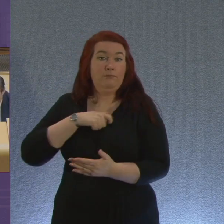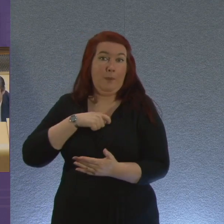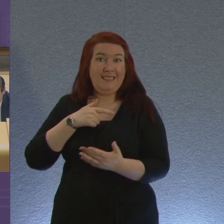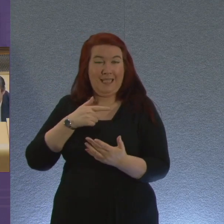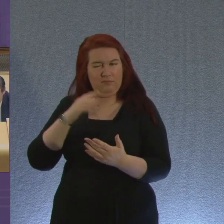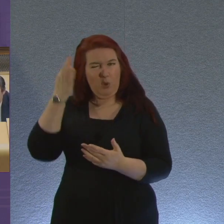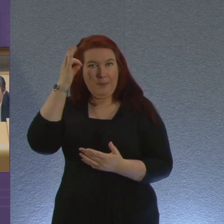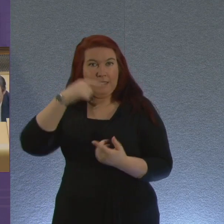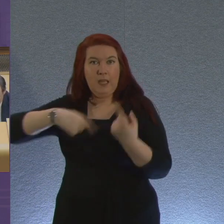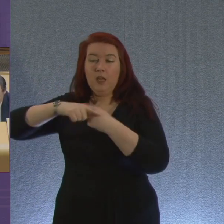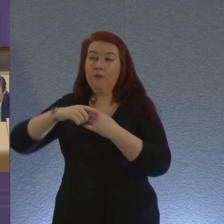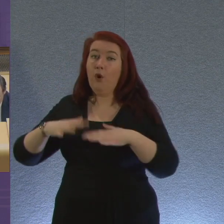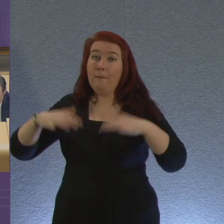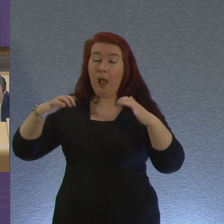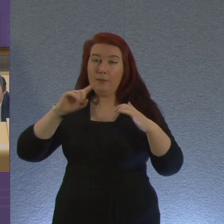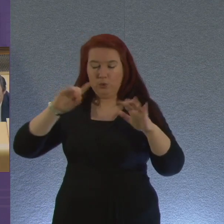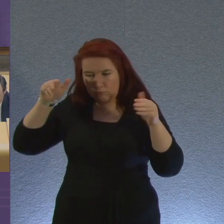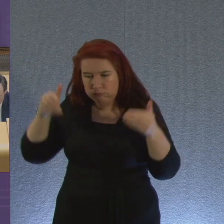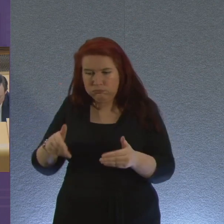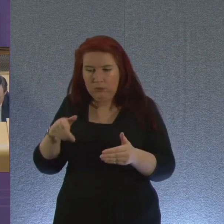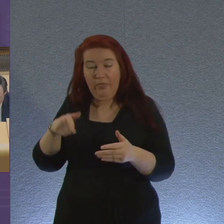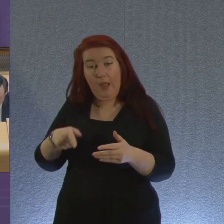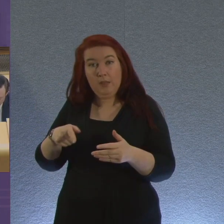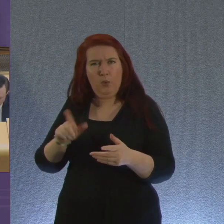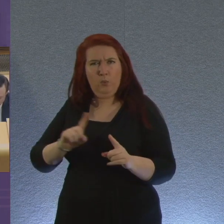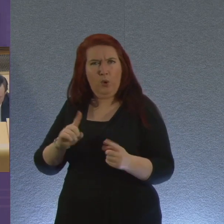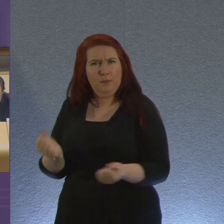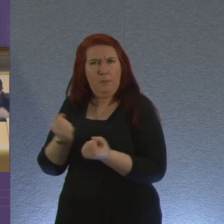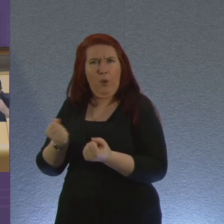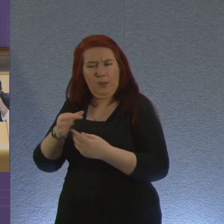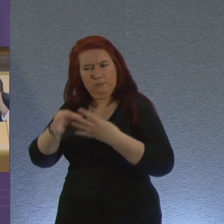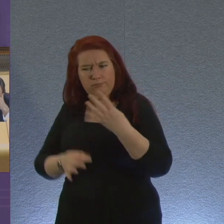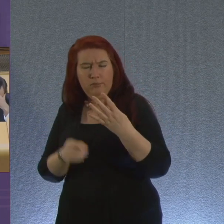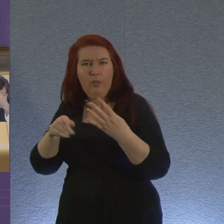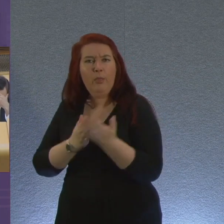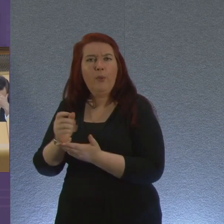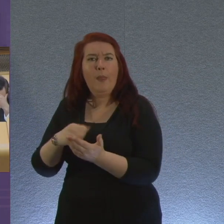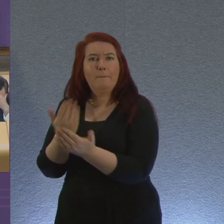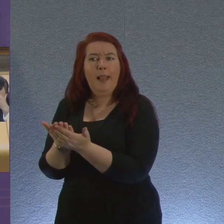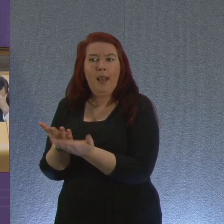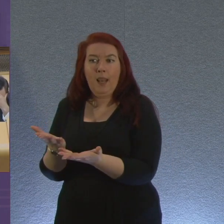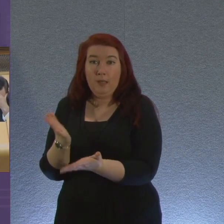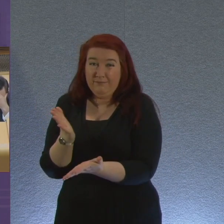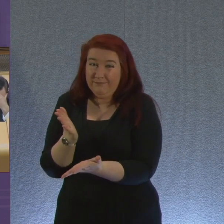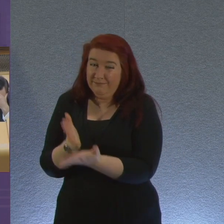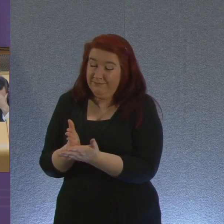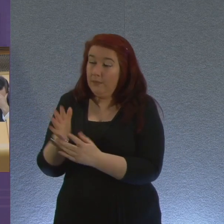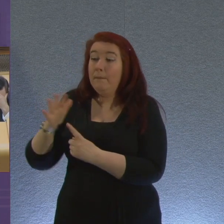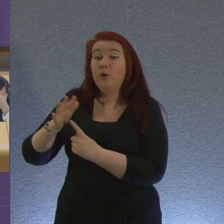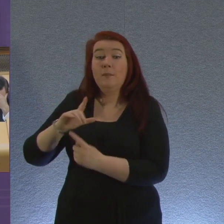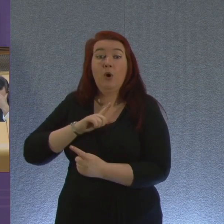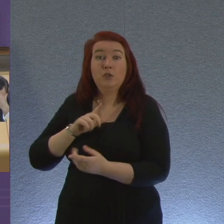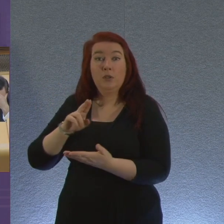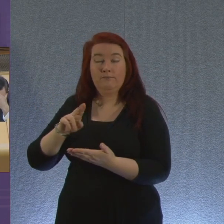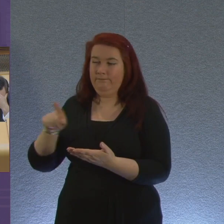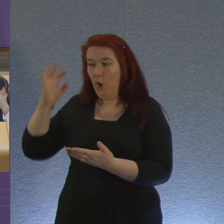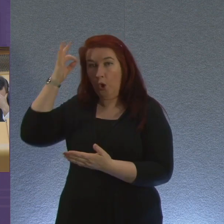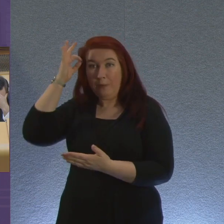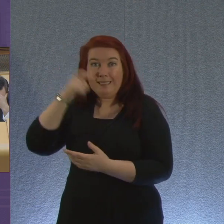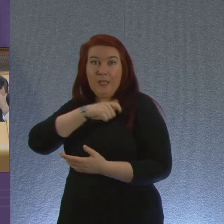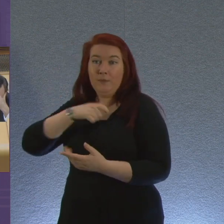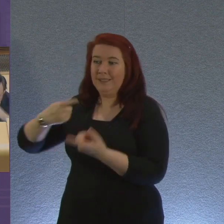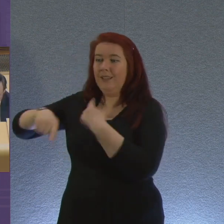to look specifically at the powers of this bill, particularly important, Presiding Officer, when the normal business of the committees of this Parliament may